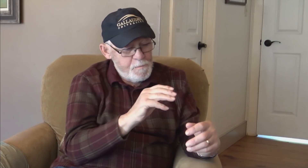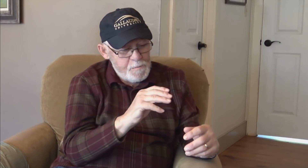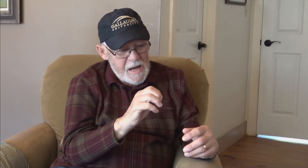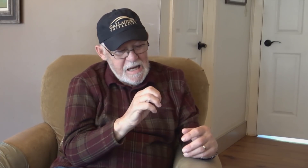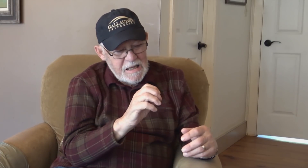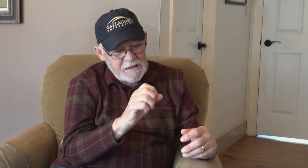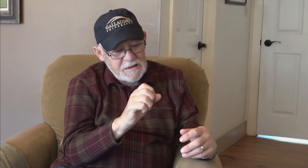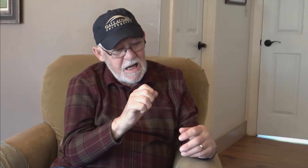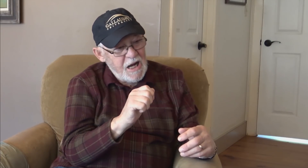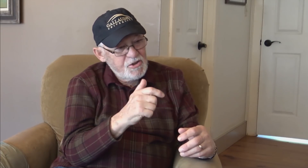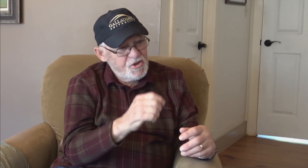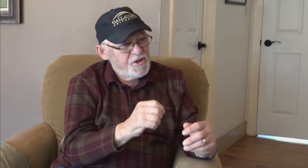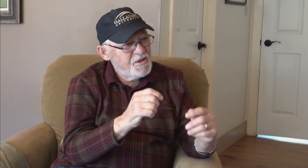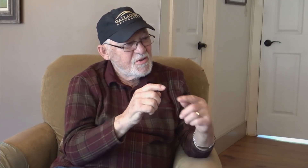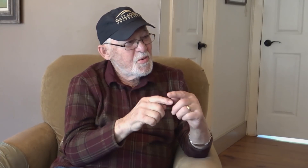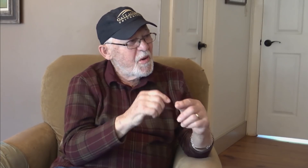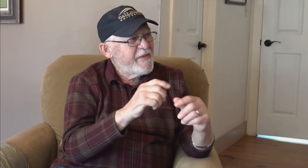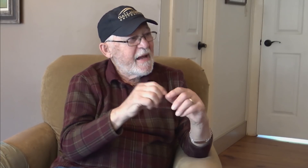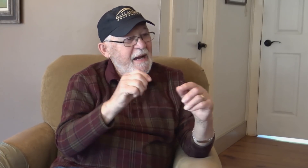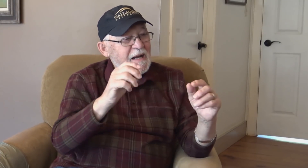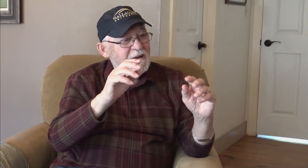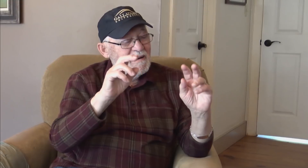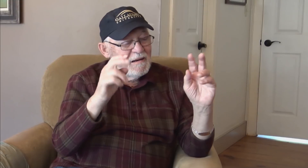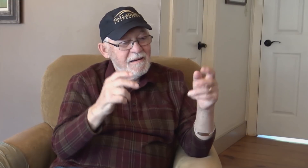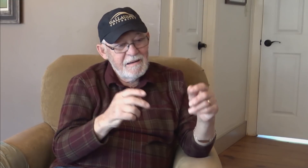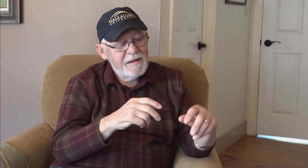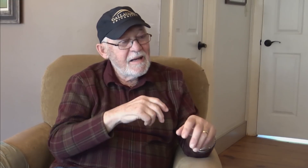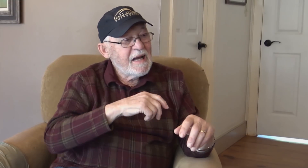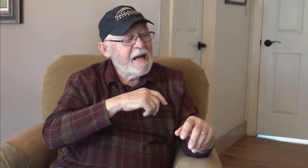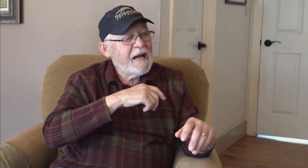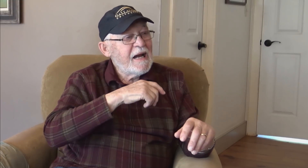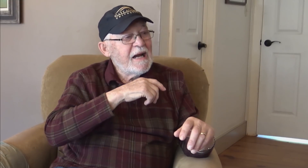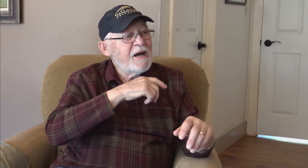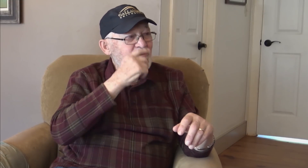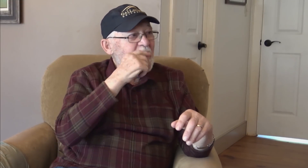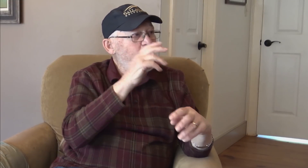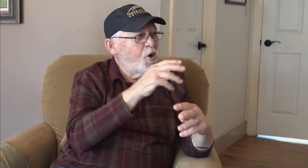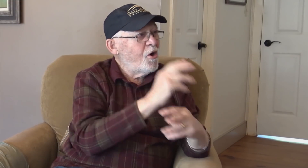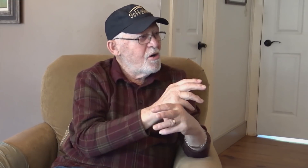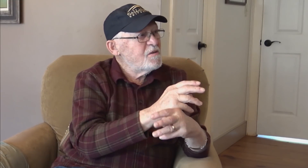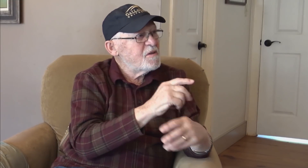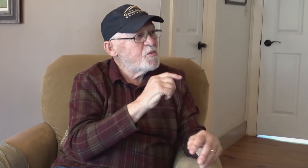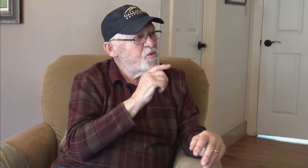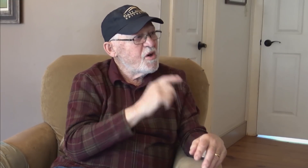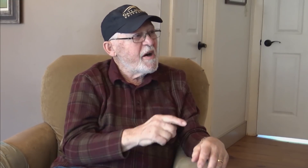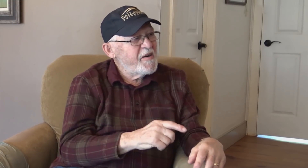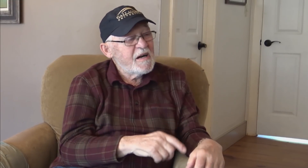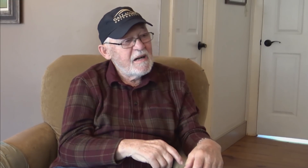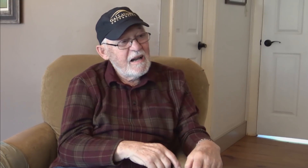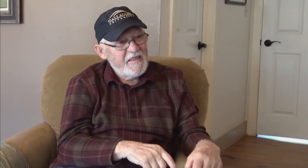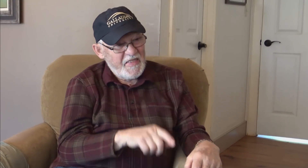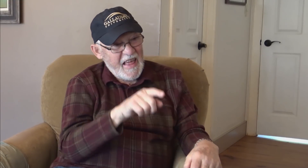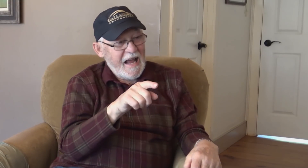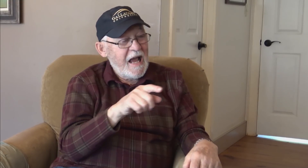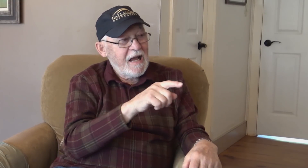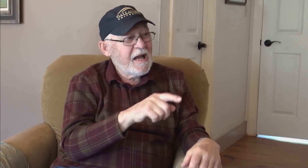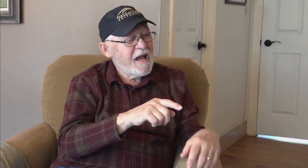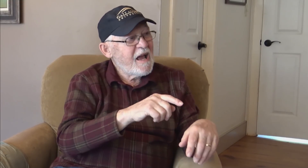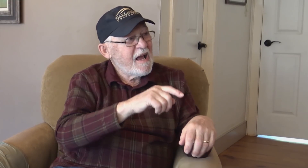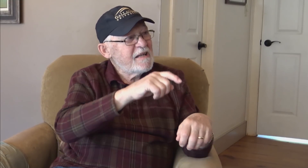and very powerful. A powerful message, particularly for the